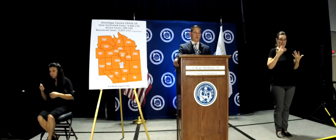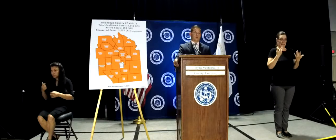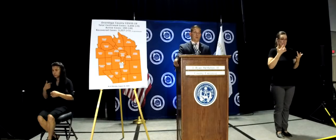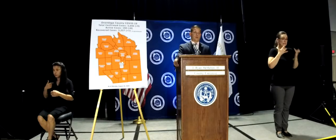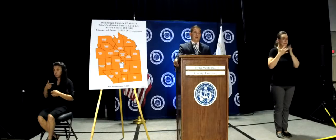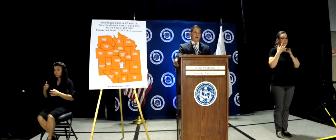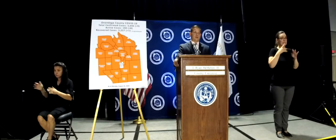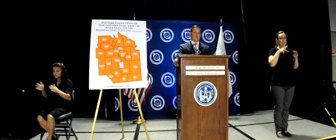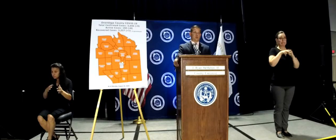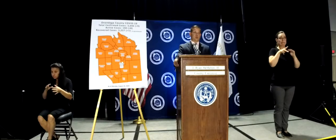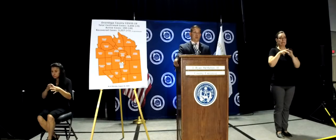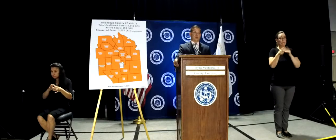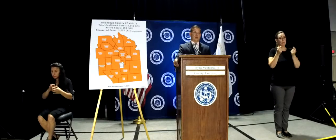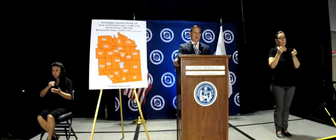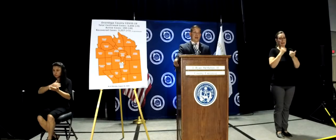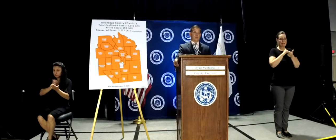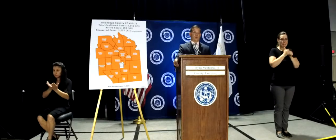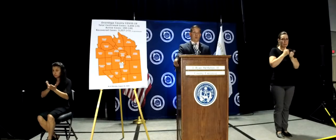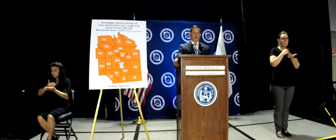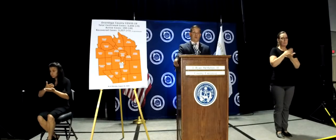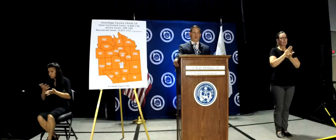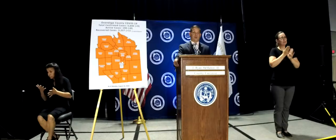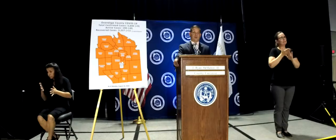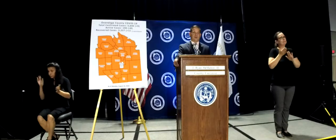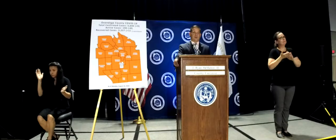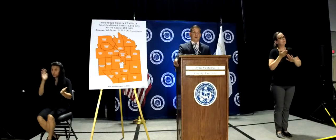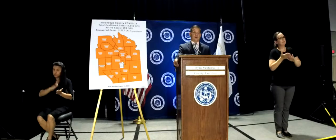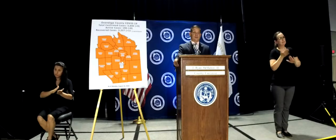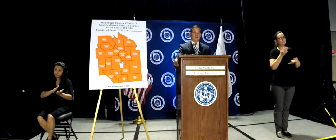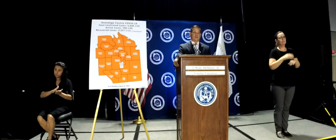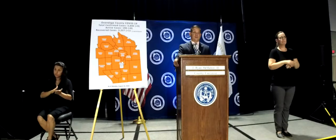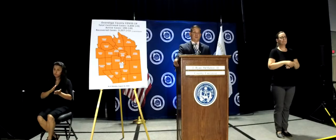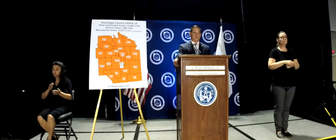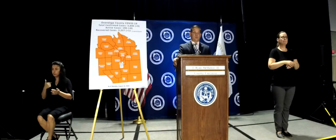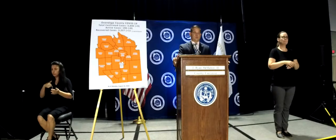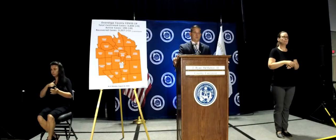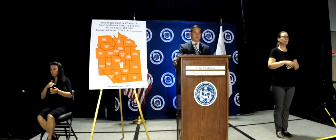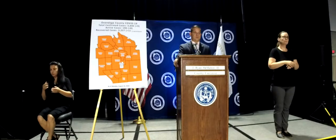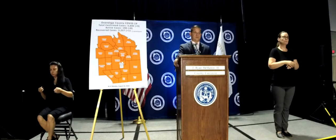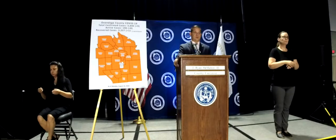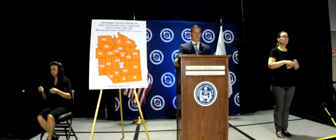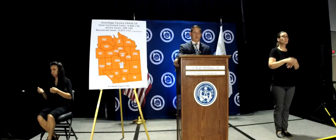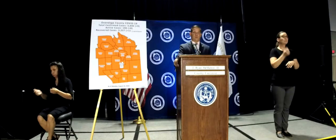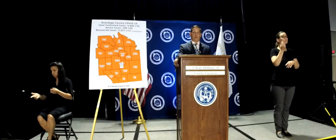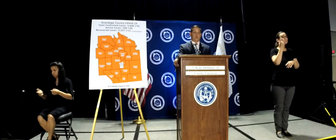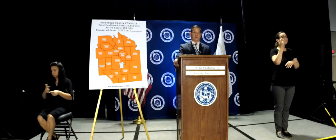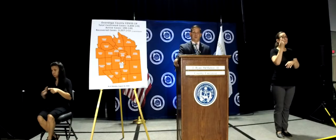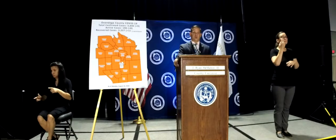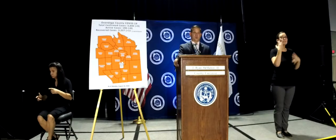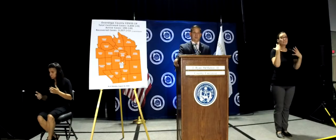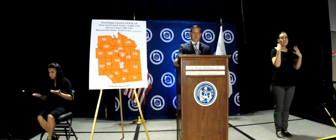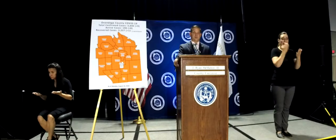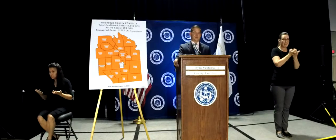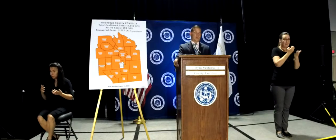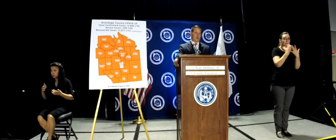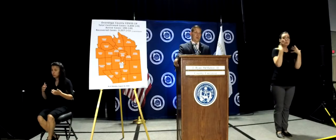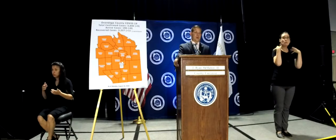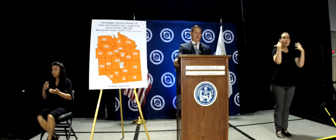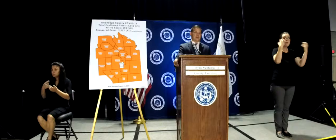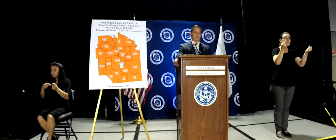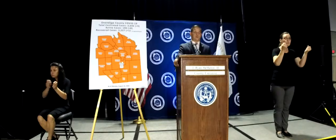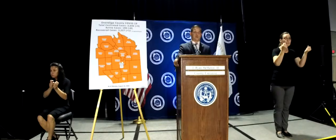And so when you're looking at economic recovery, you don't want to put more people on the streets.